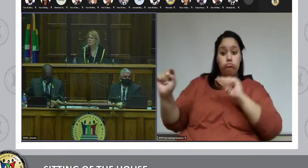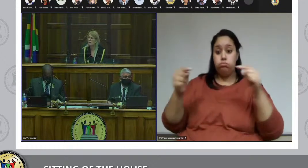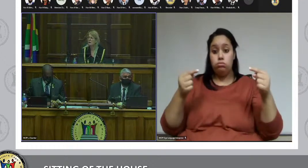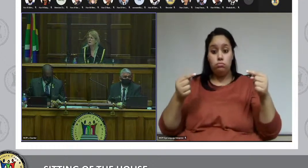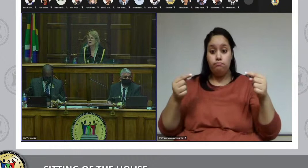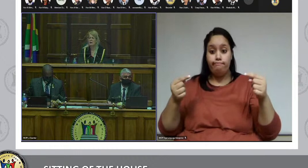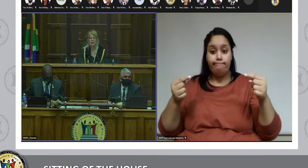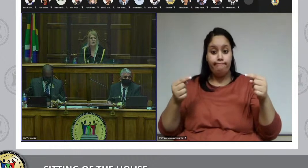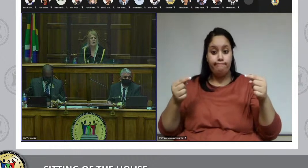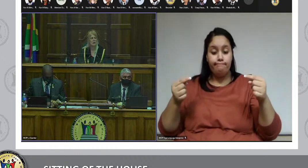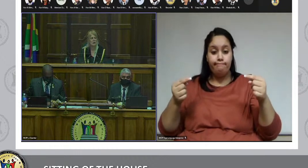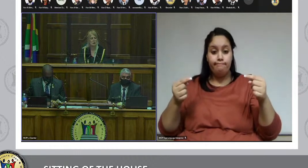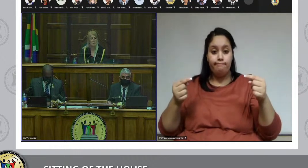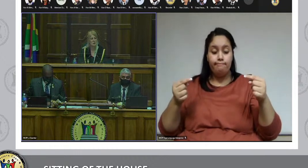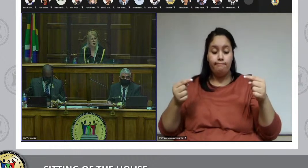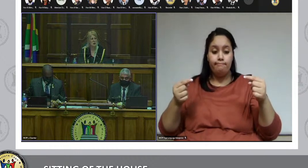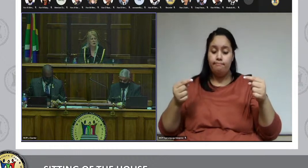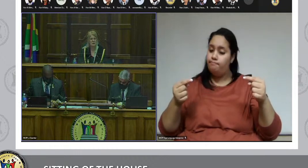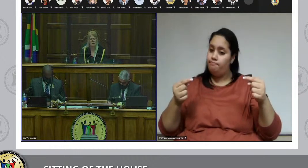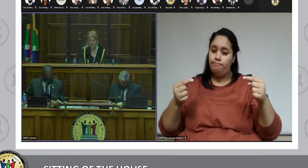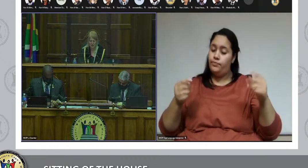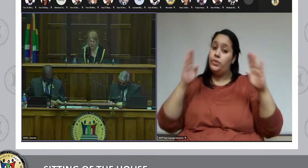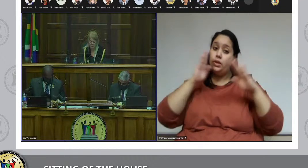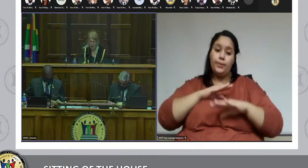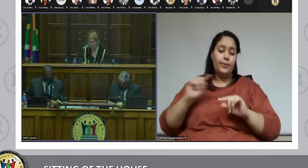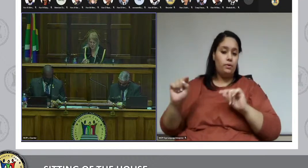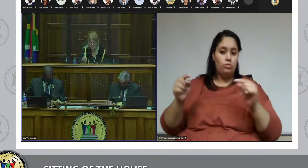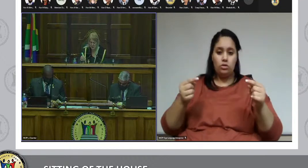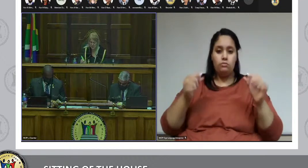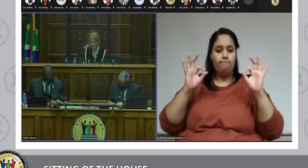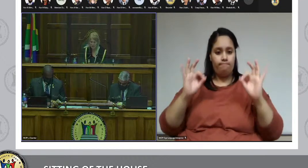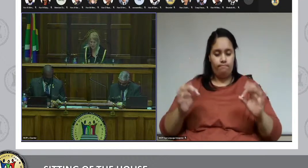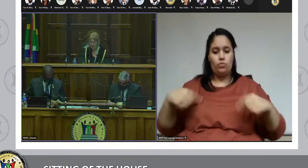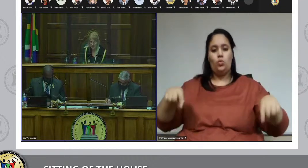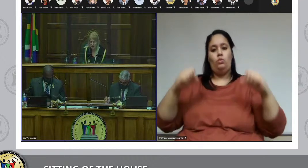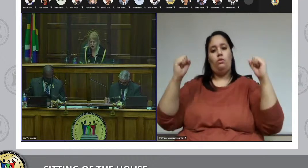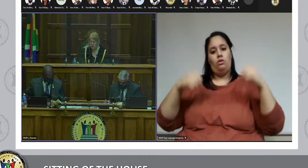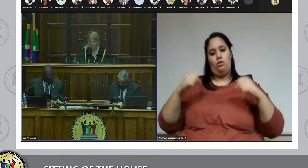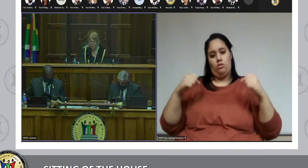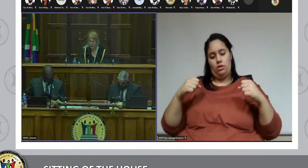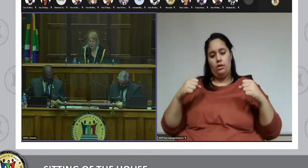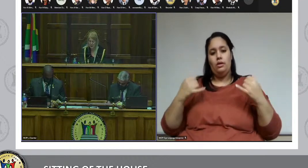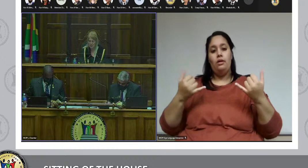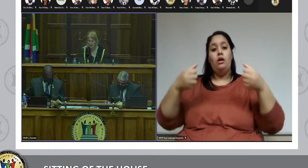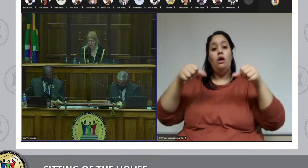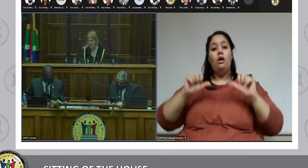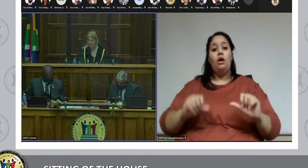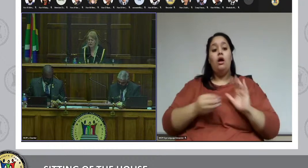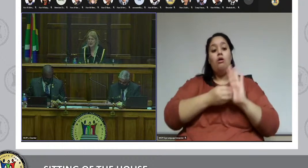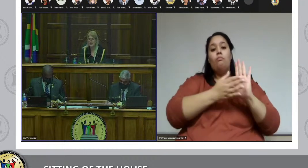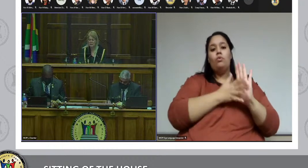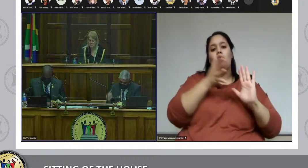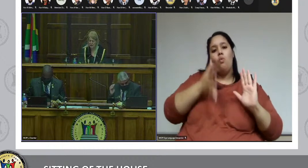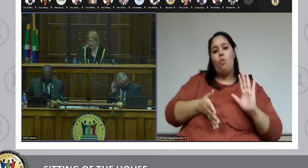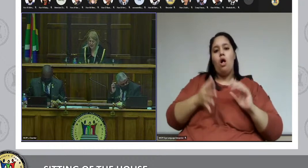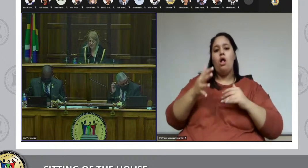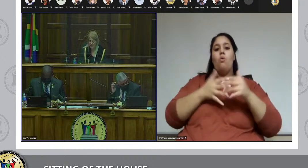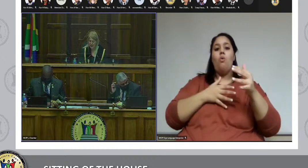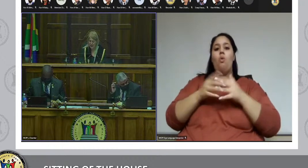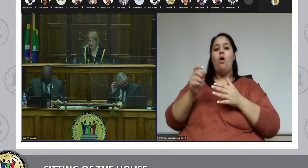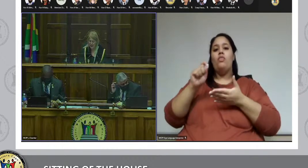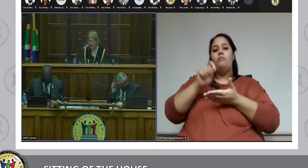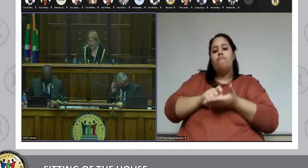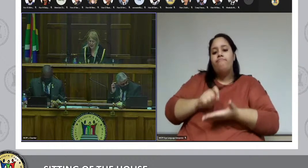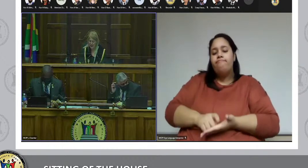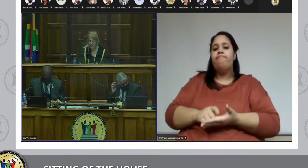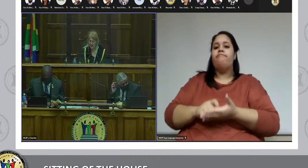objections? No objections? Agreed to. The motions will appear in the minutes of the proceedings and in